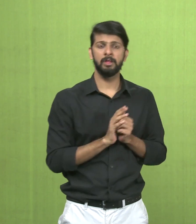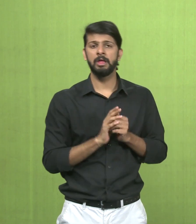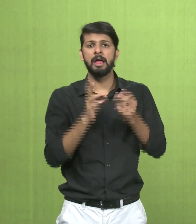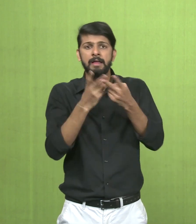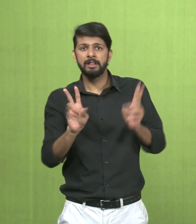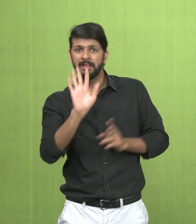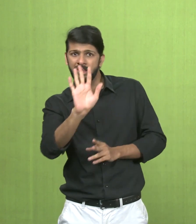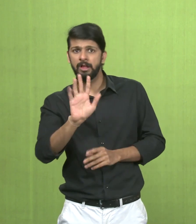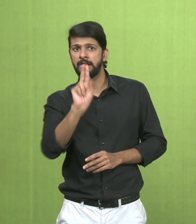or